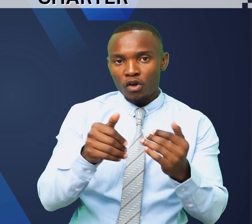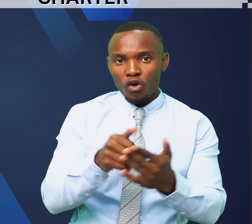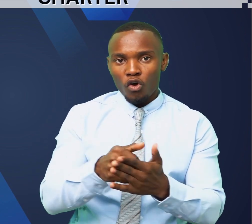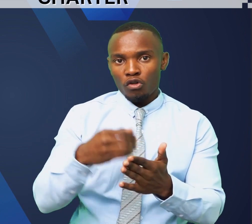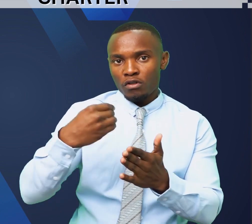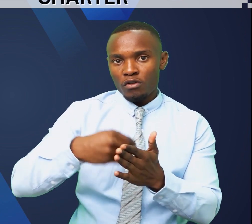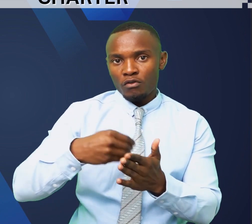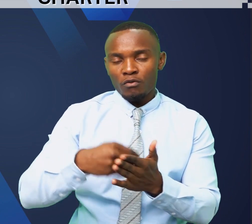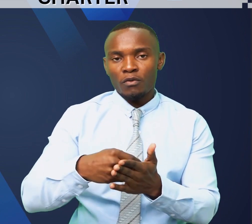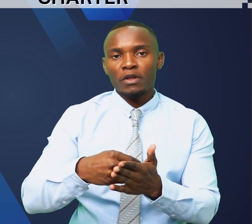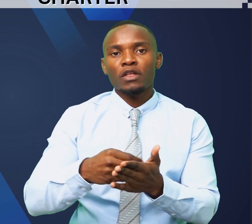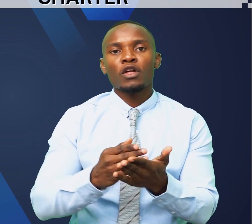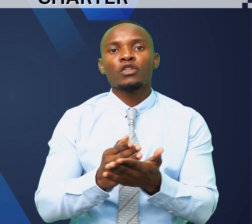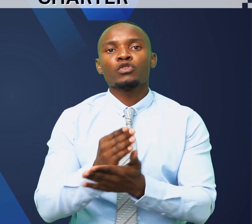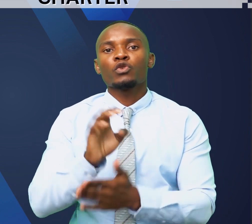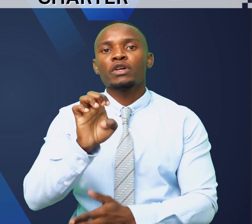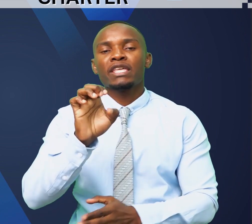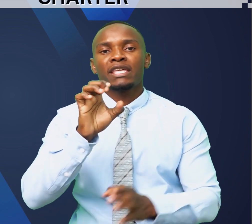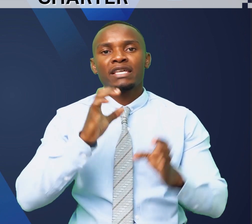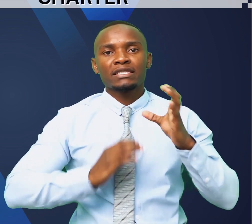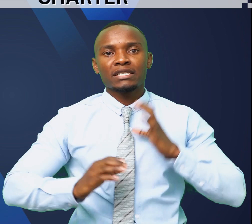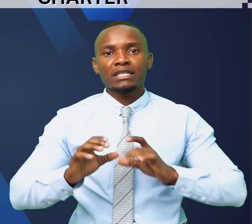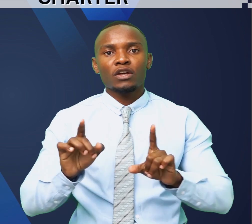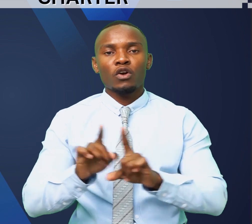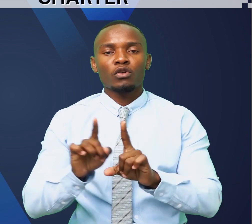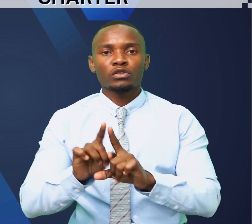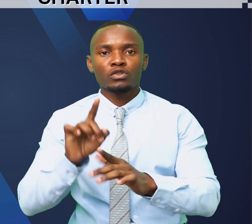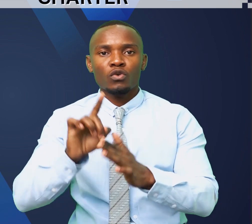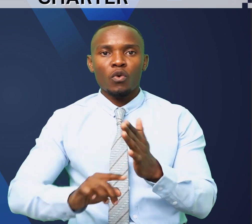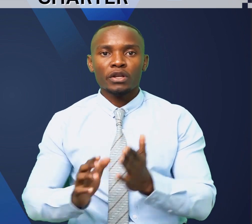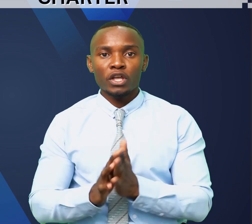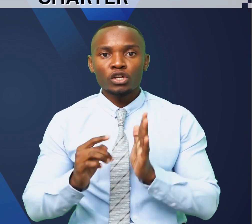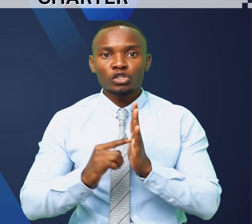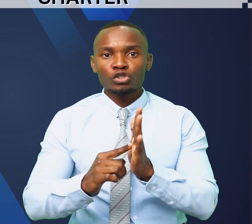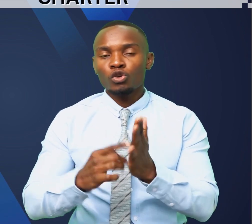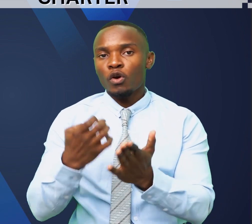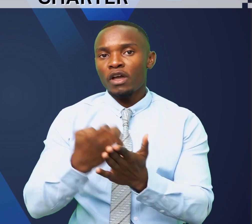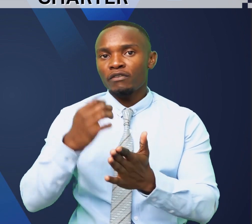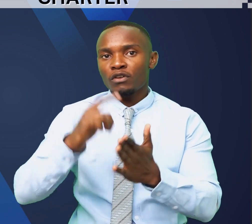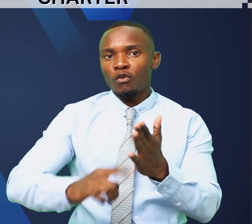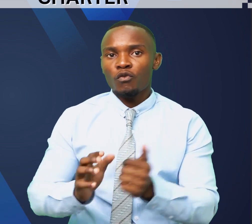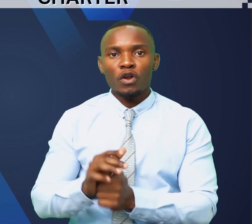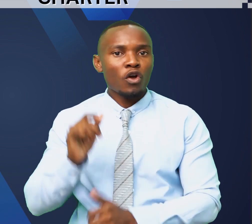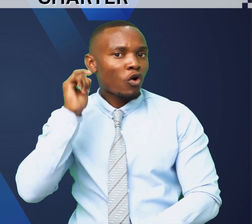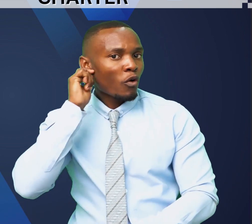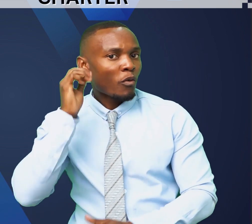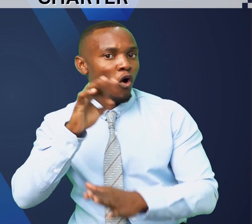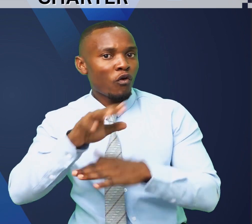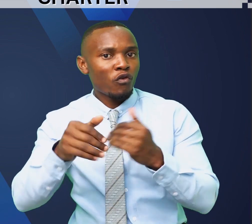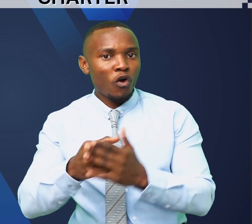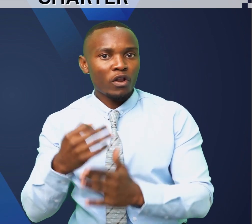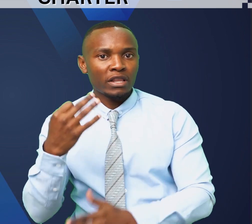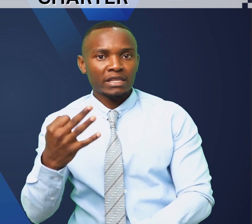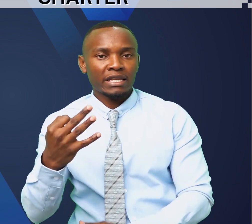provide evidence of compliance of 3 consecutive product samples to Kenya standards or